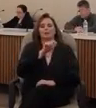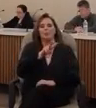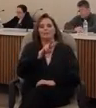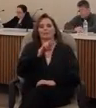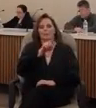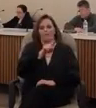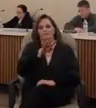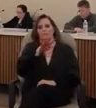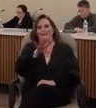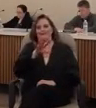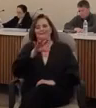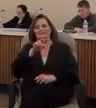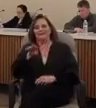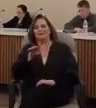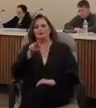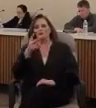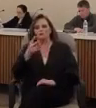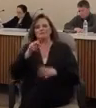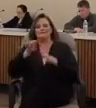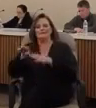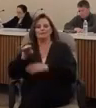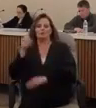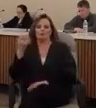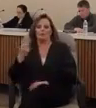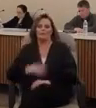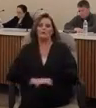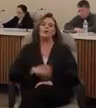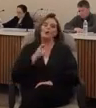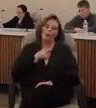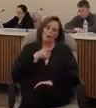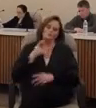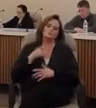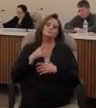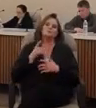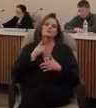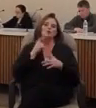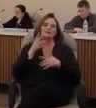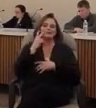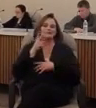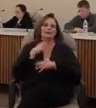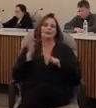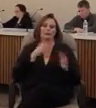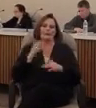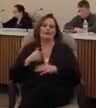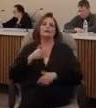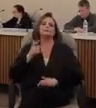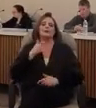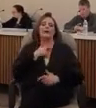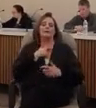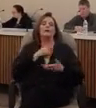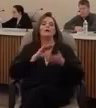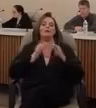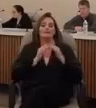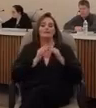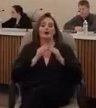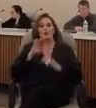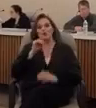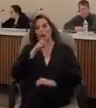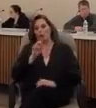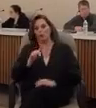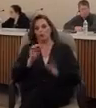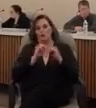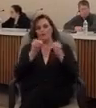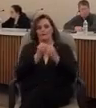148.19-2-12, or as more particularly described in plans on file in the town clerk's office. Second it. Any further discussion?